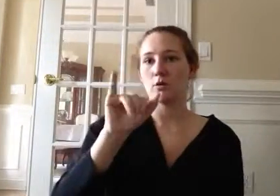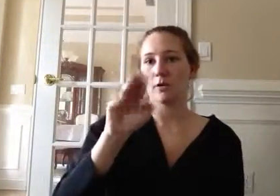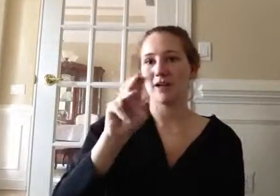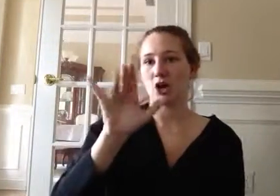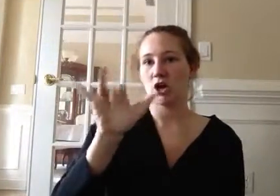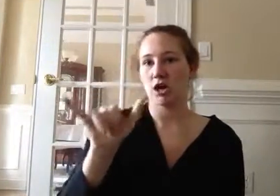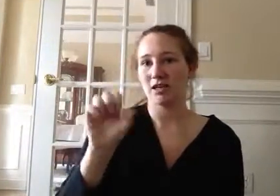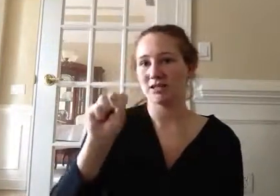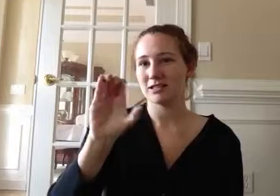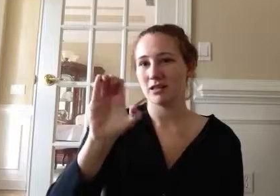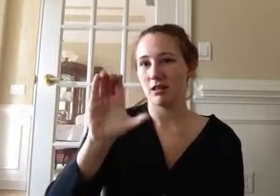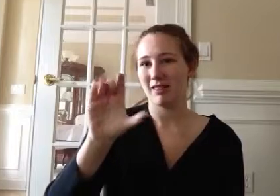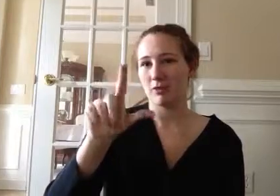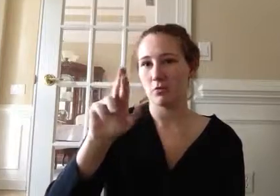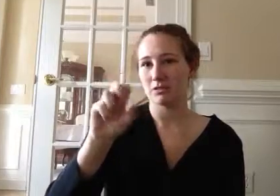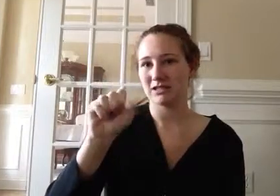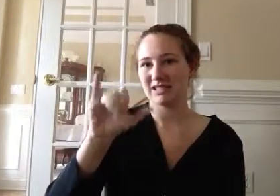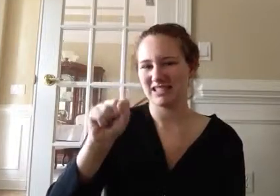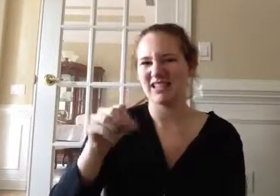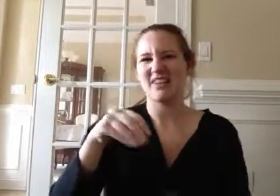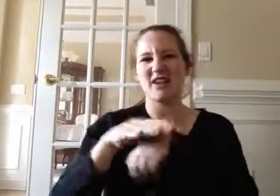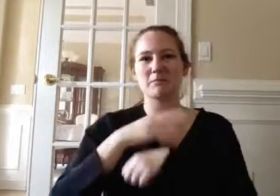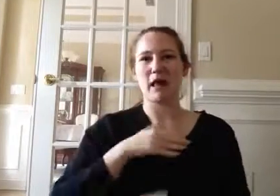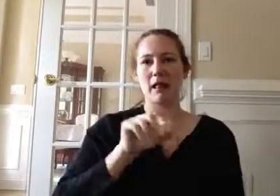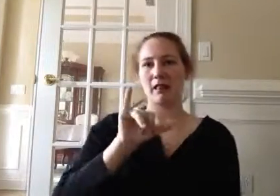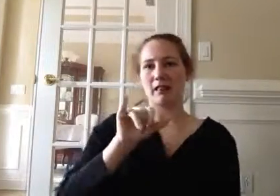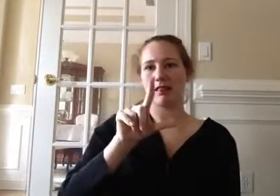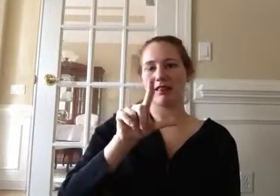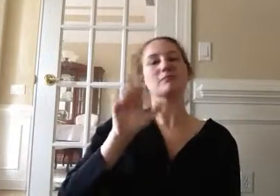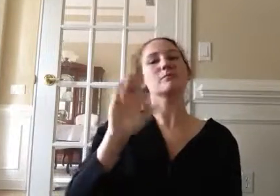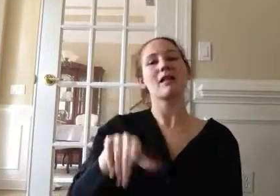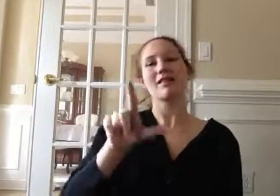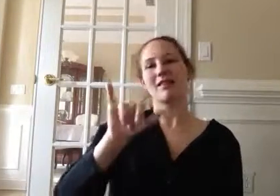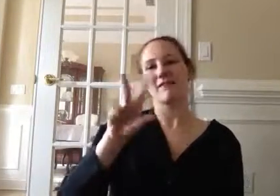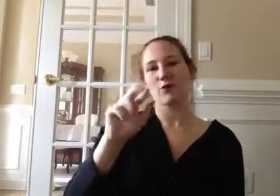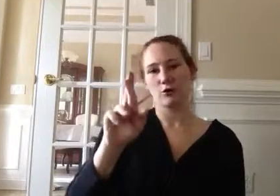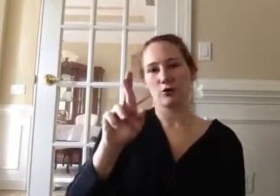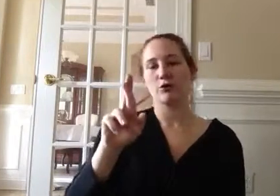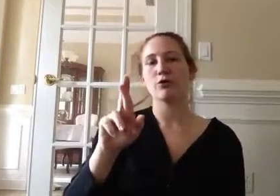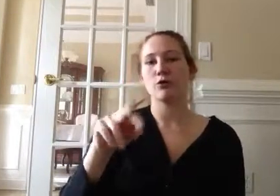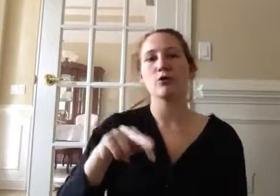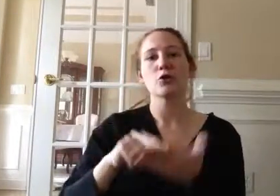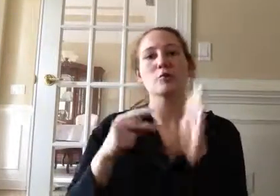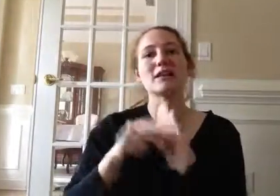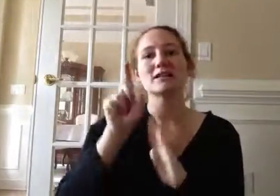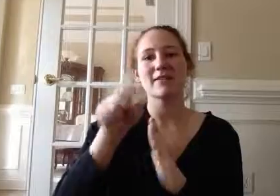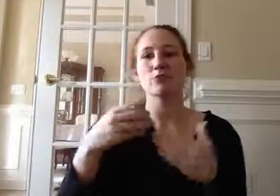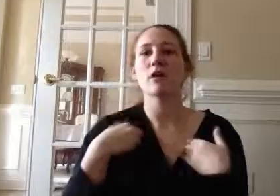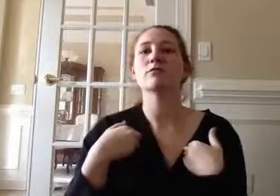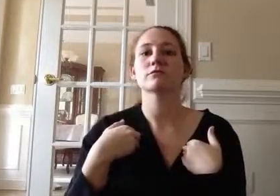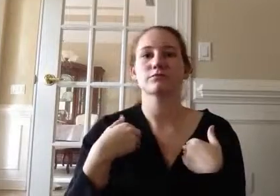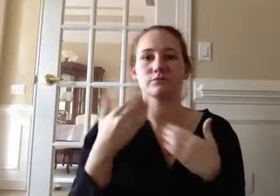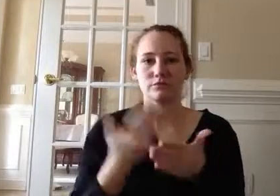cirrhosis, which affects my liver and leads to a blocked bile duct. This means that I have to have regular medical tests, such as a